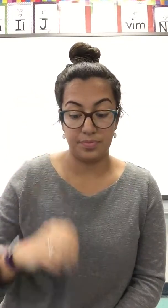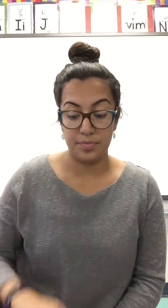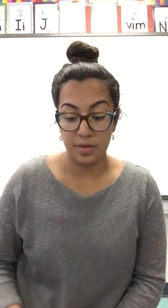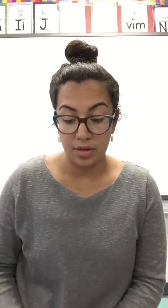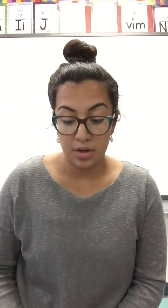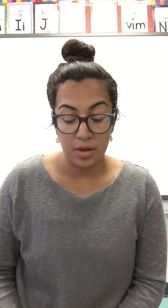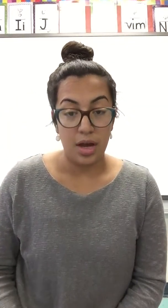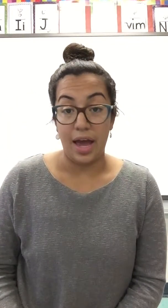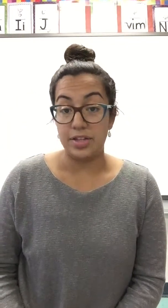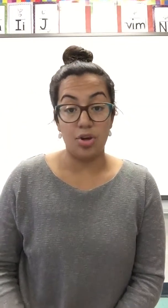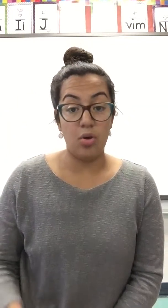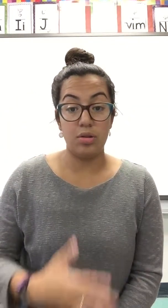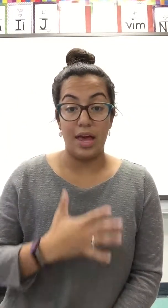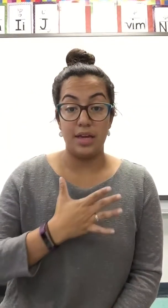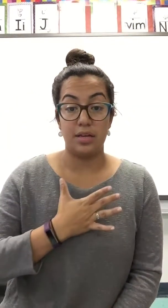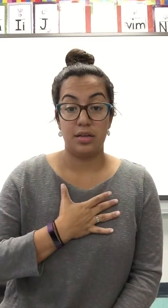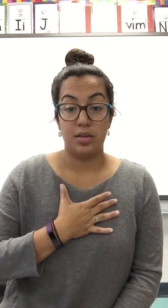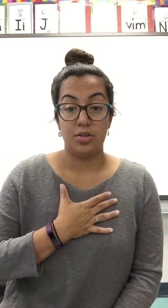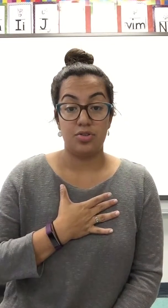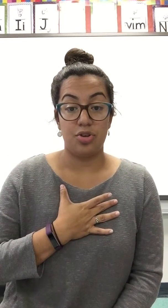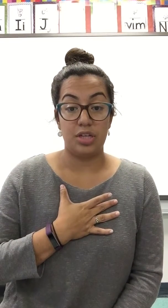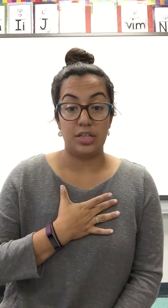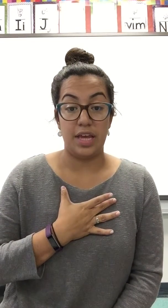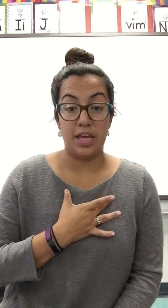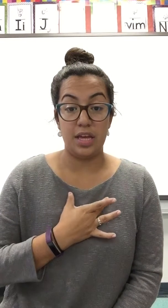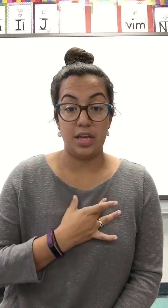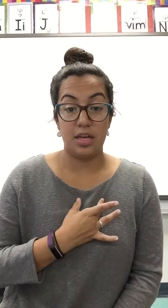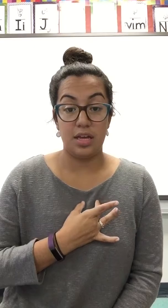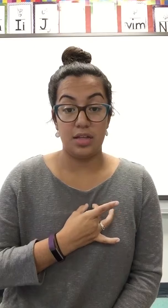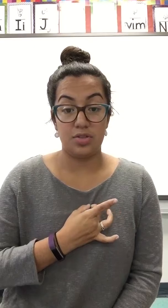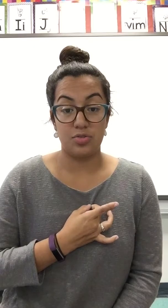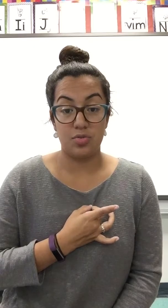Confused, you're going to have your brain, you're going to point to it, and you're going to mix it up.